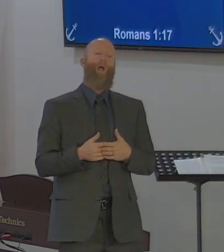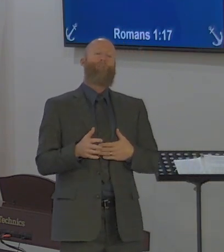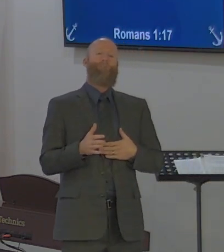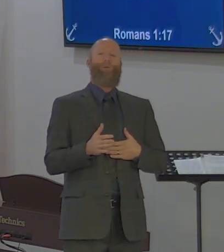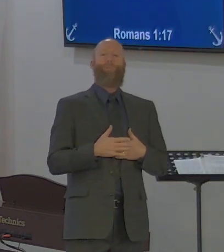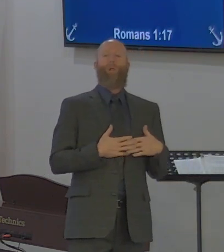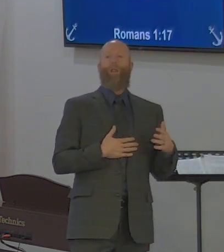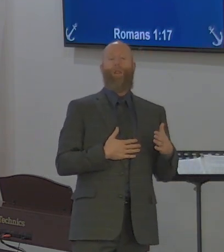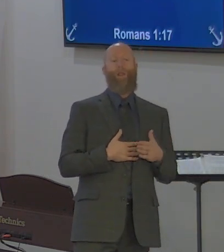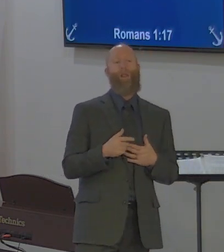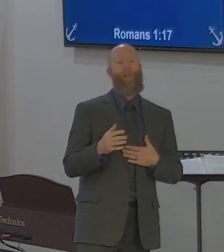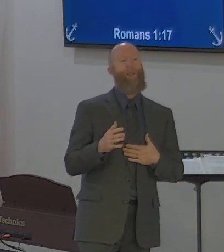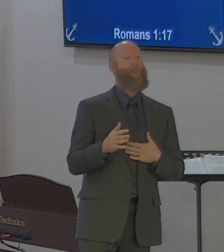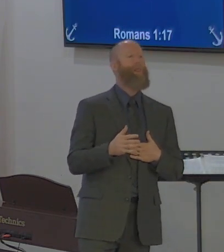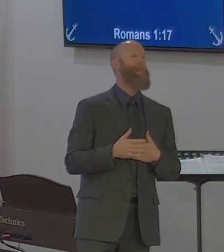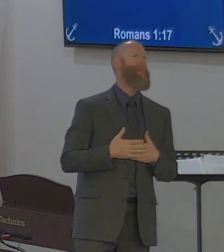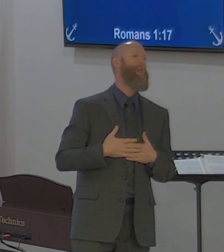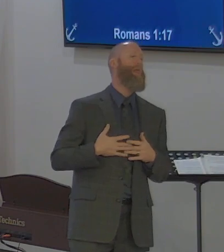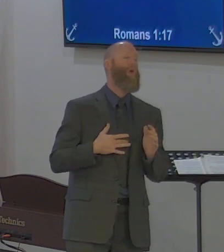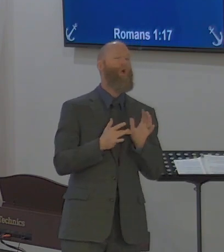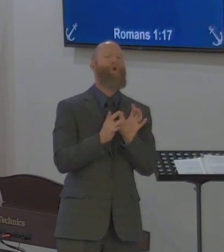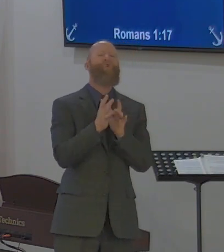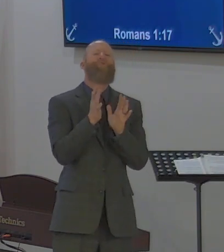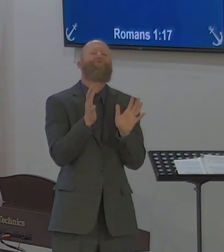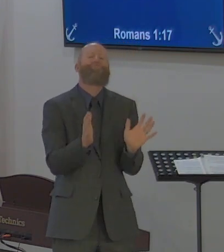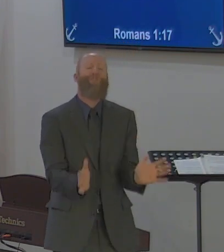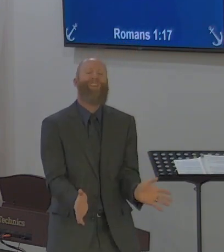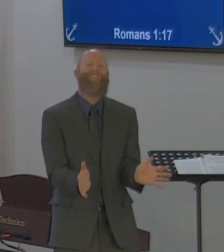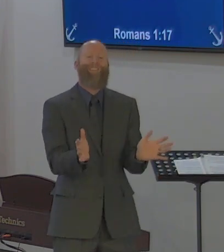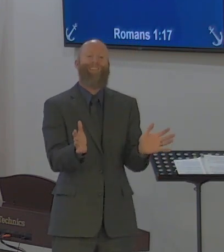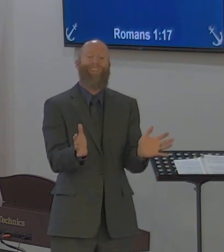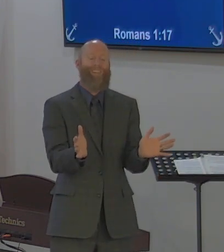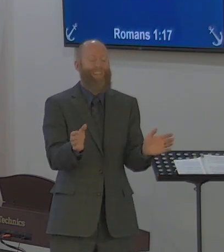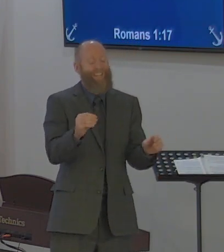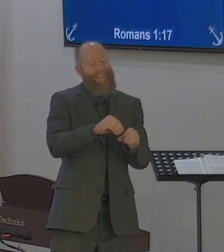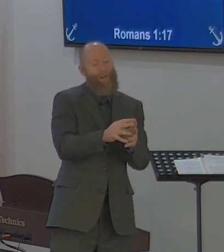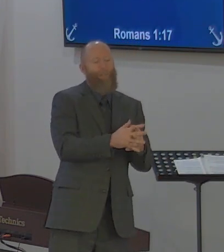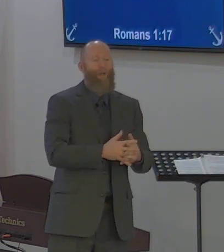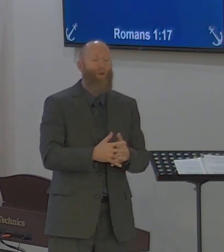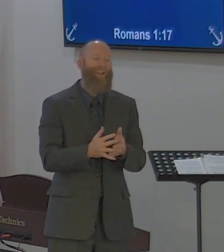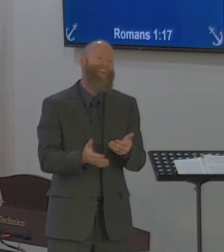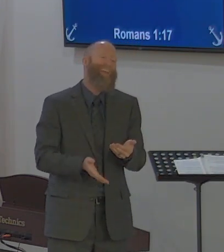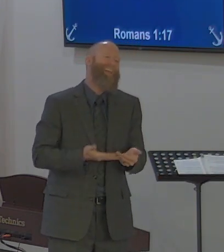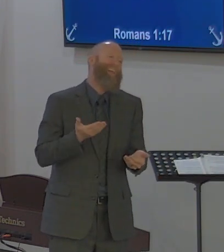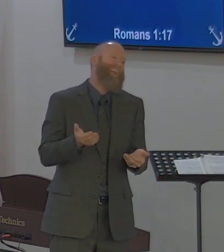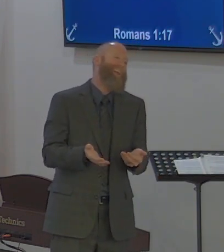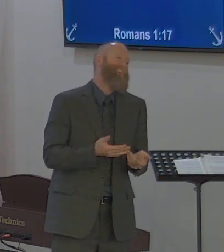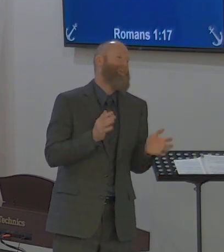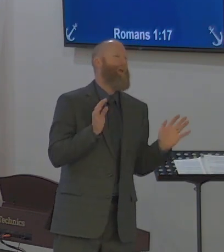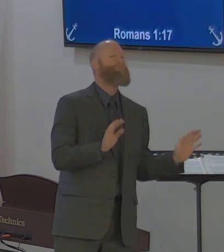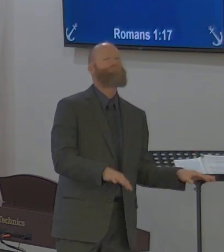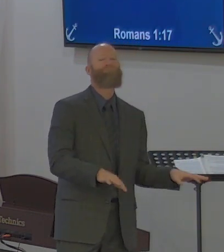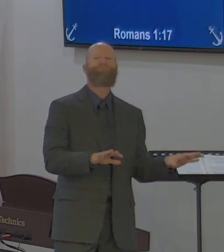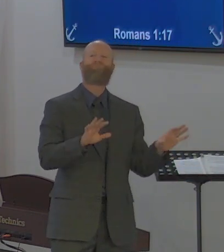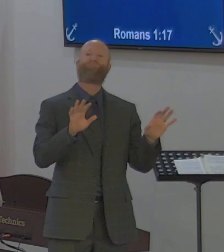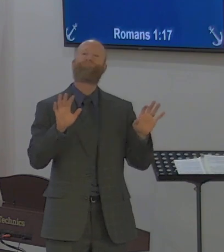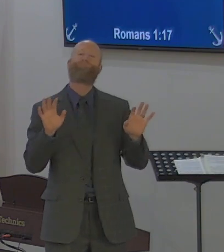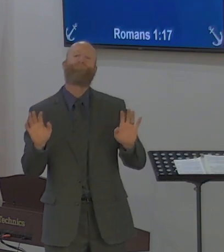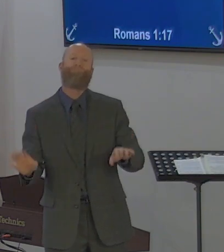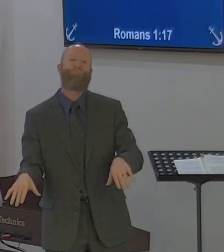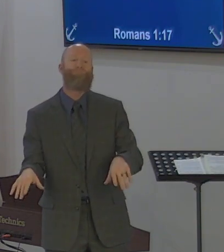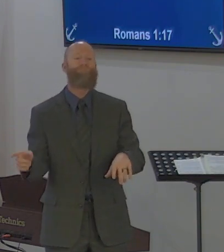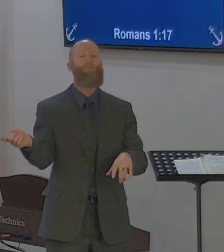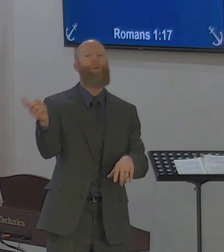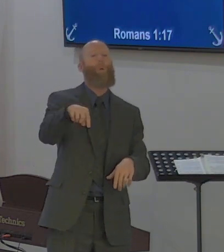It is comfortable to be a Christian in the United States today. It's comfortable to sit in a heated or an